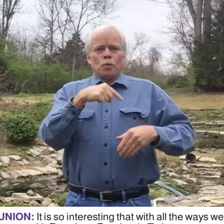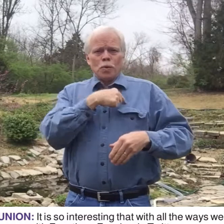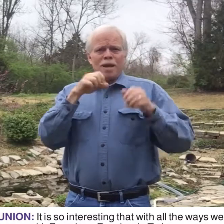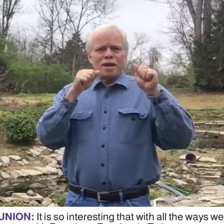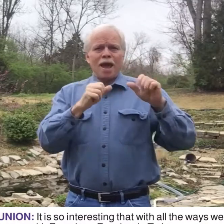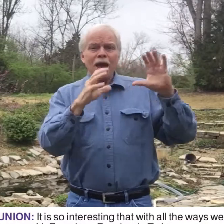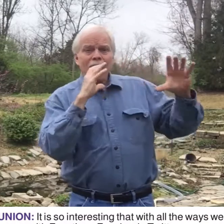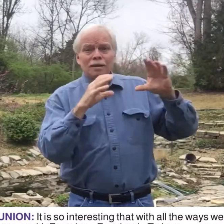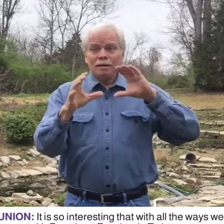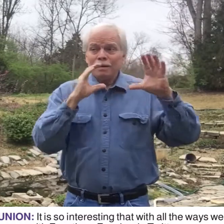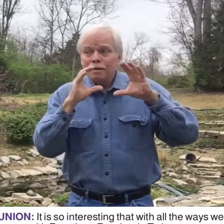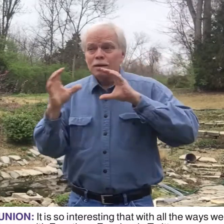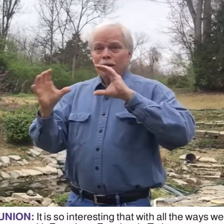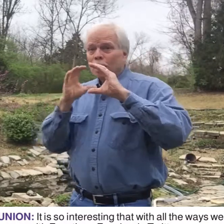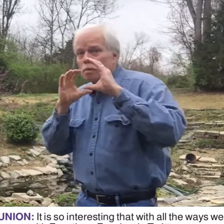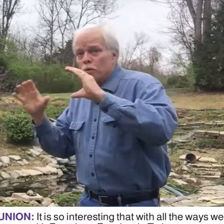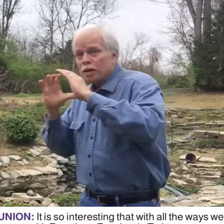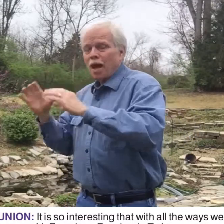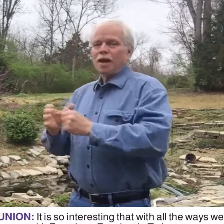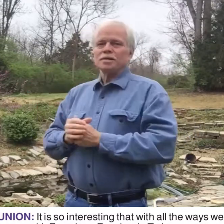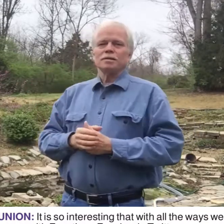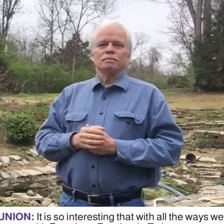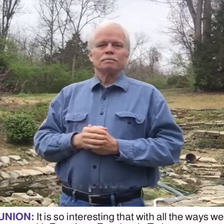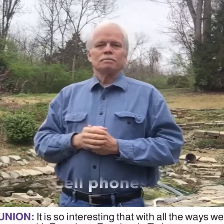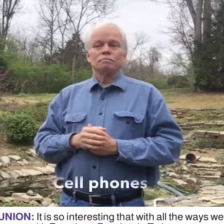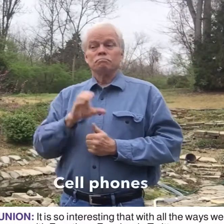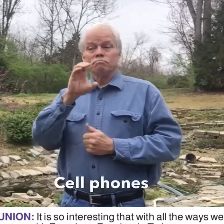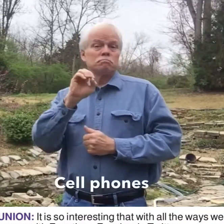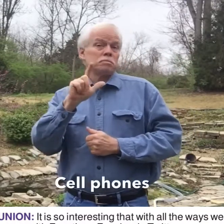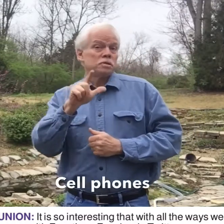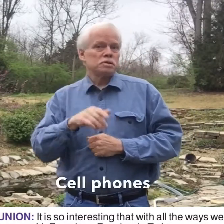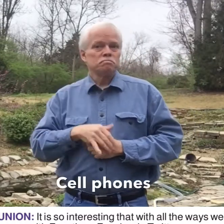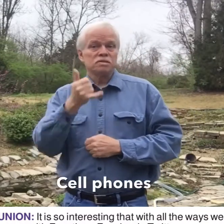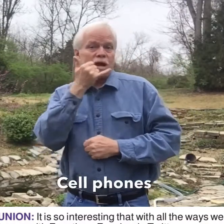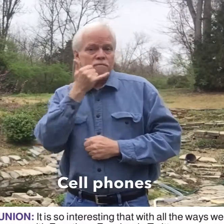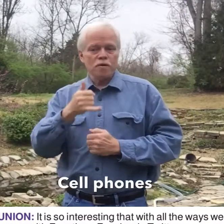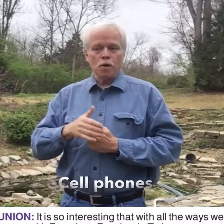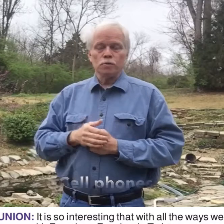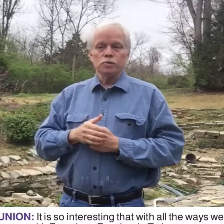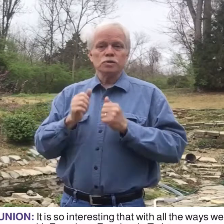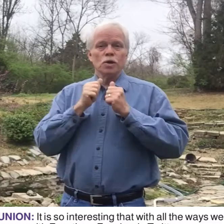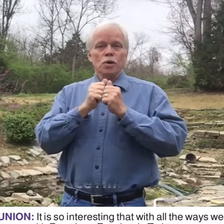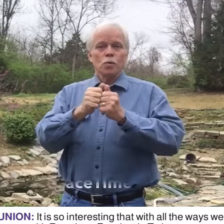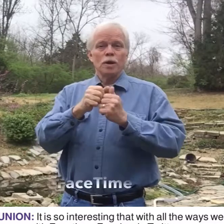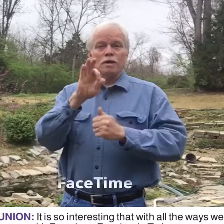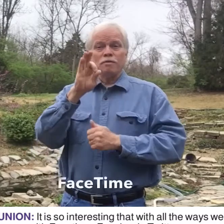we can communicate, cell phones, with